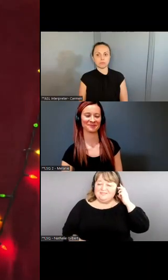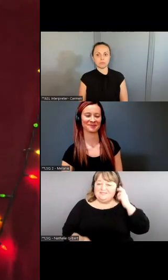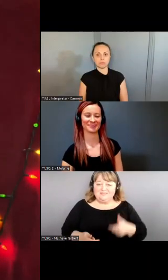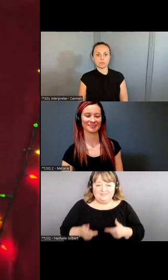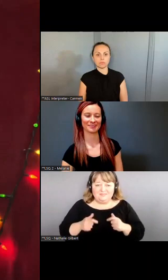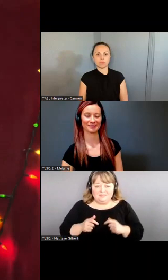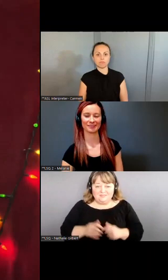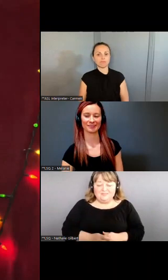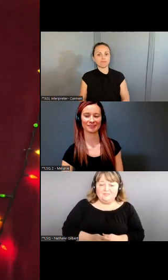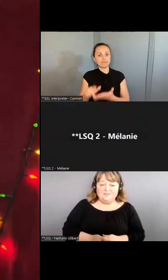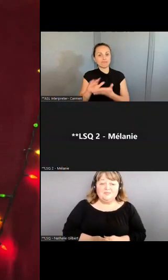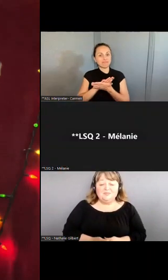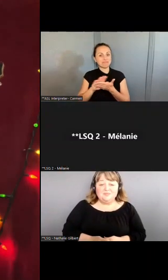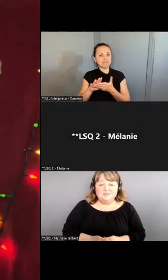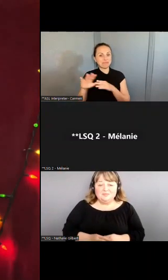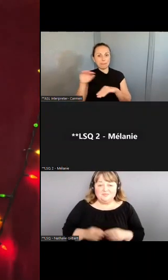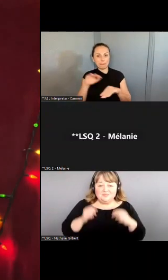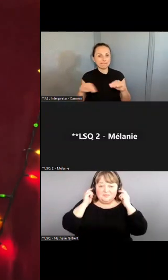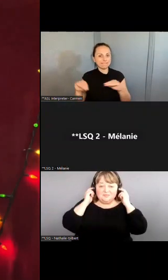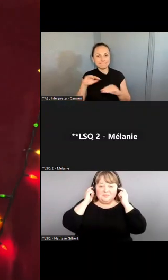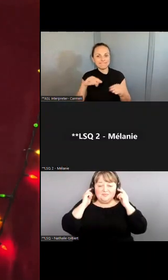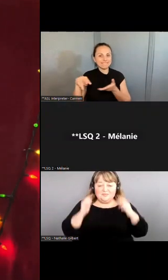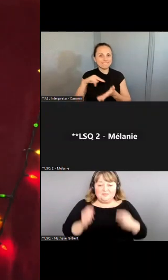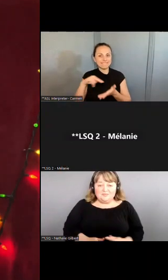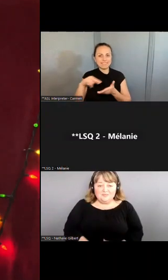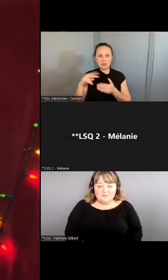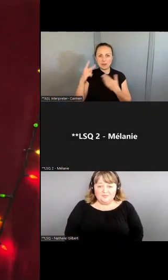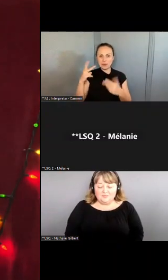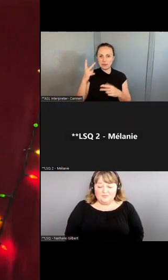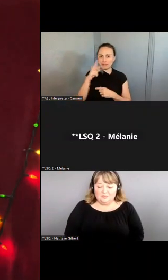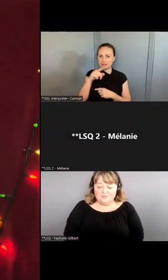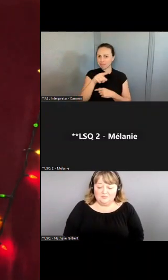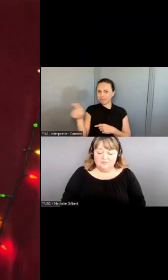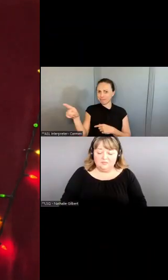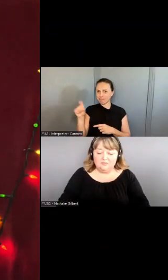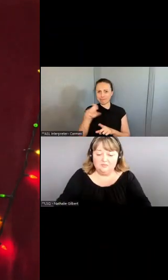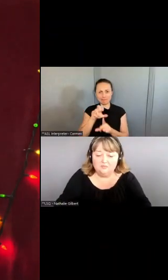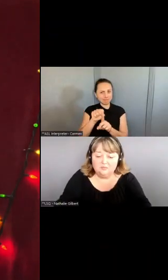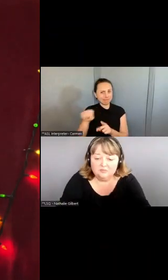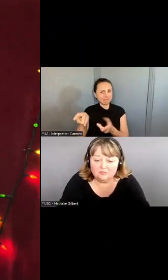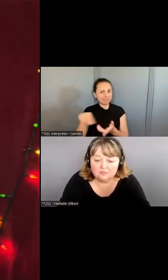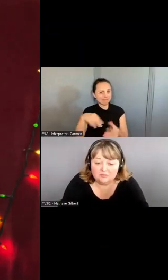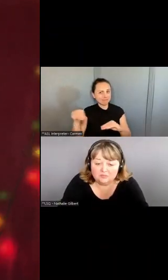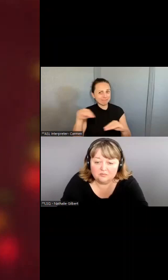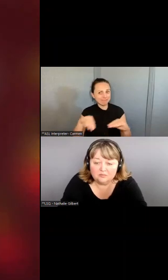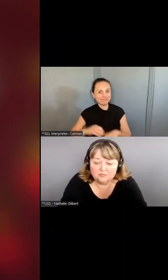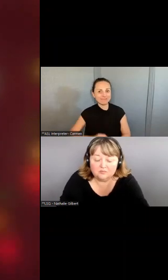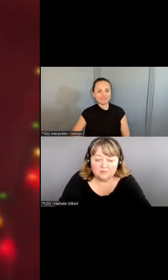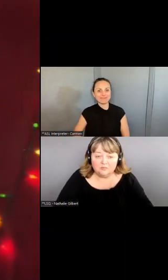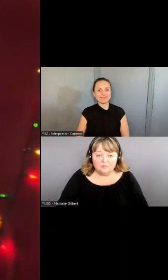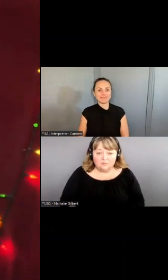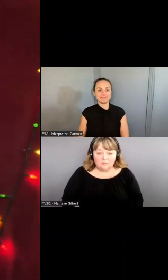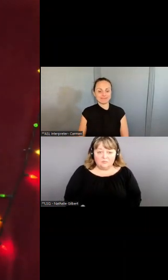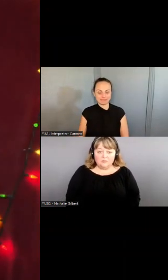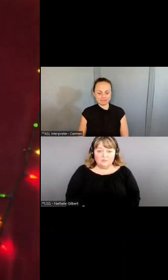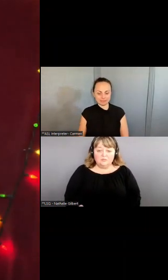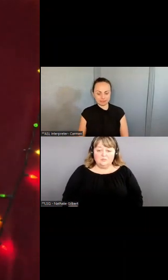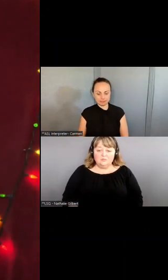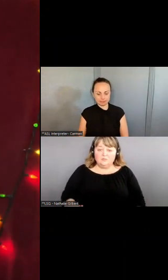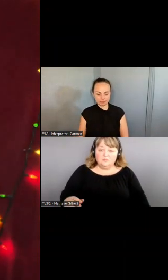Nice moves. We could see them, yeah? Oh, yeah. All right.